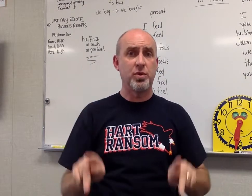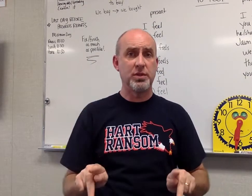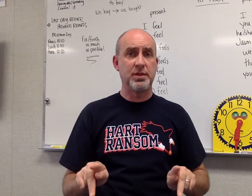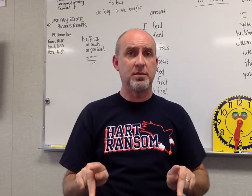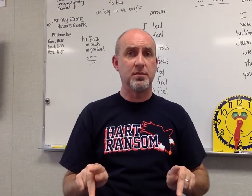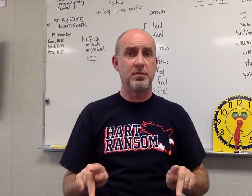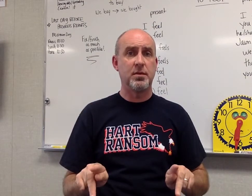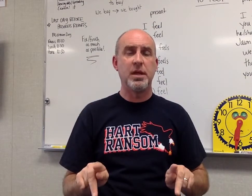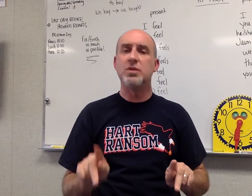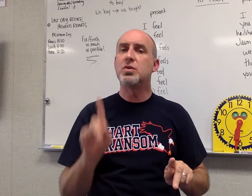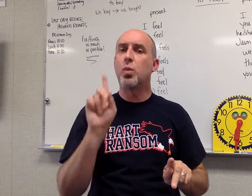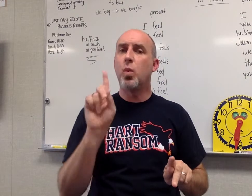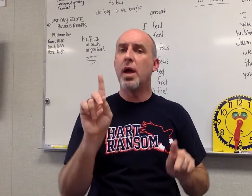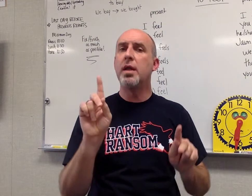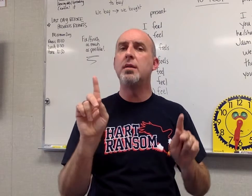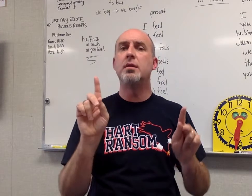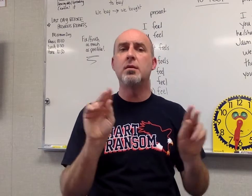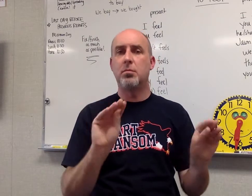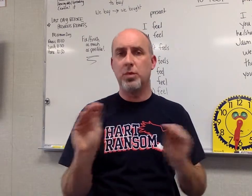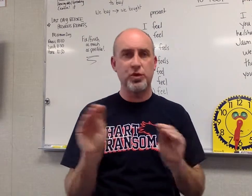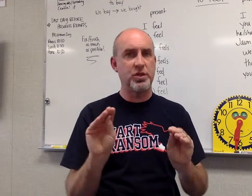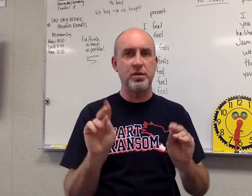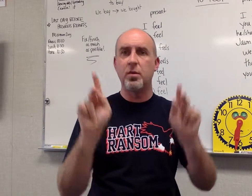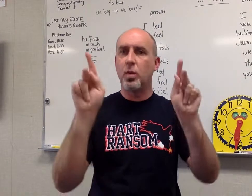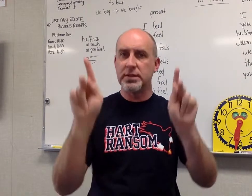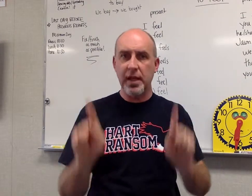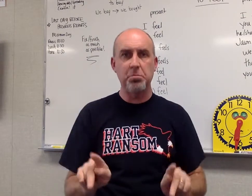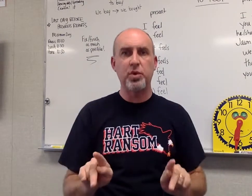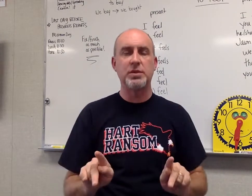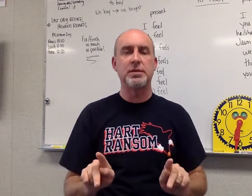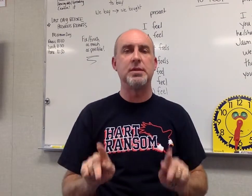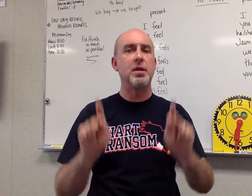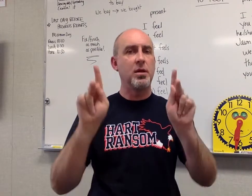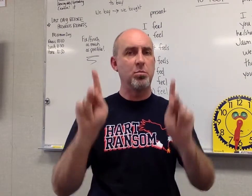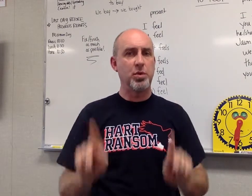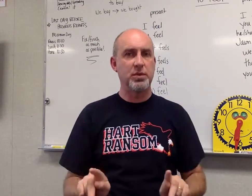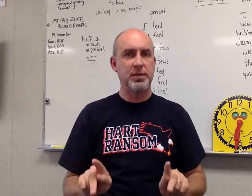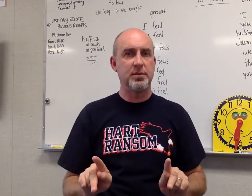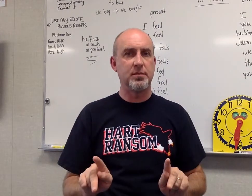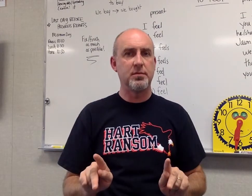Person. It's just one motion, one time person, person.